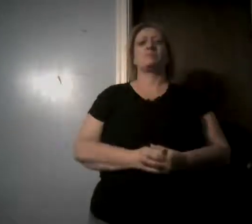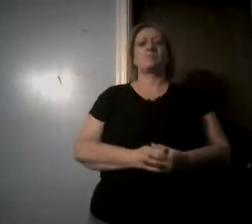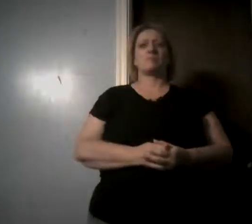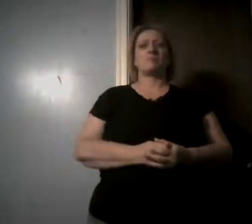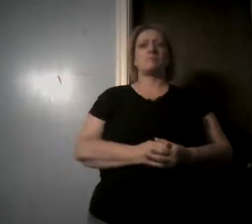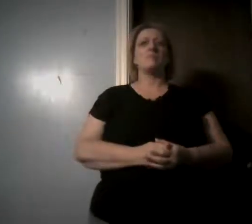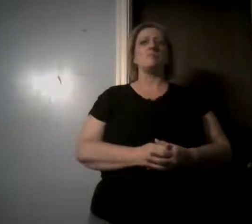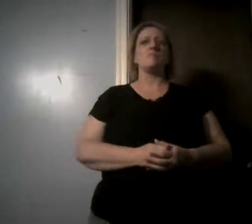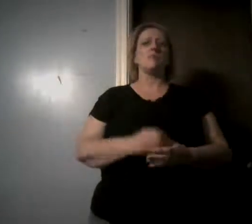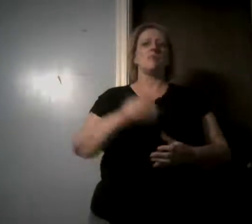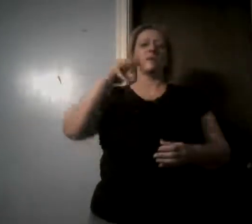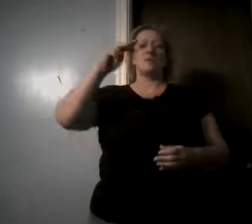Moles.